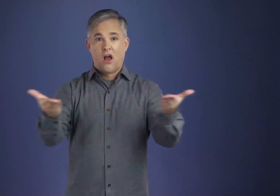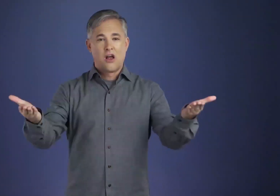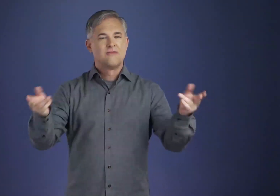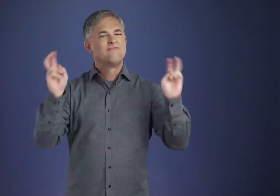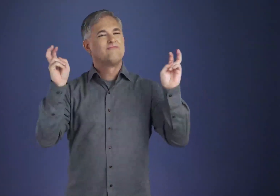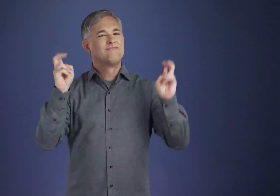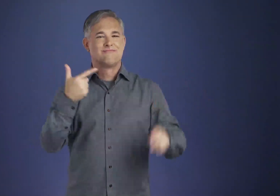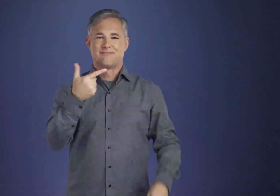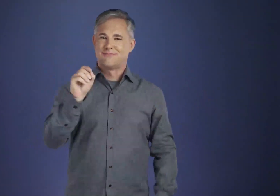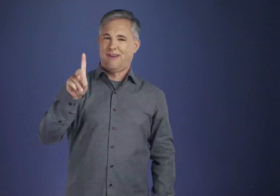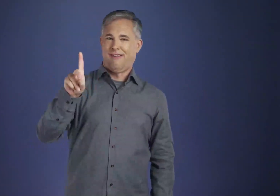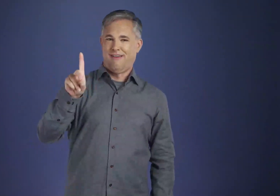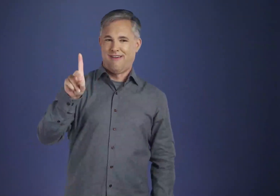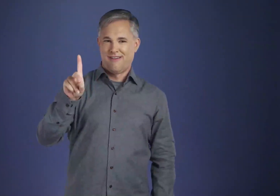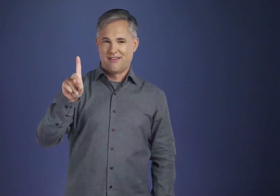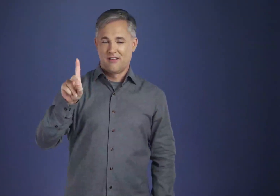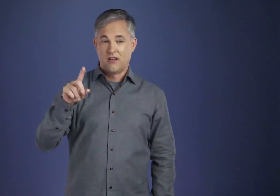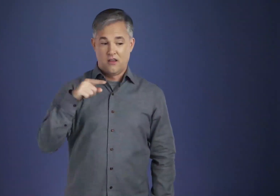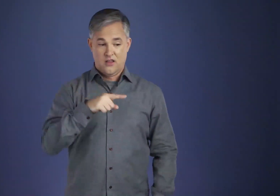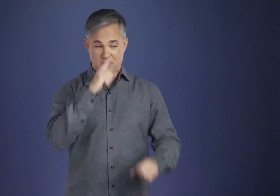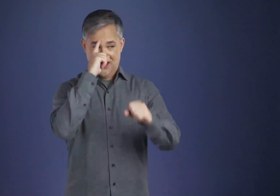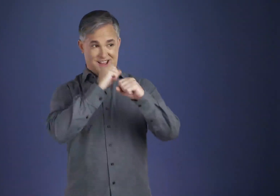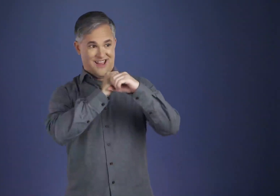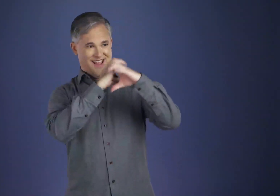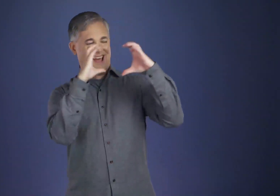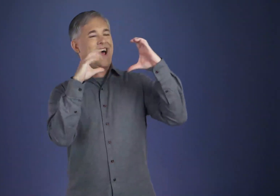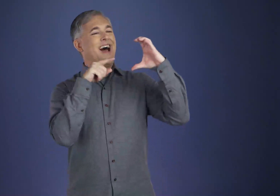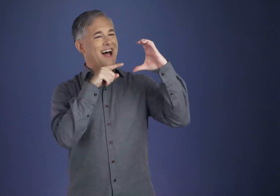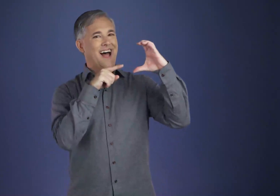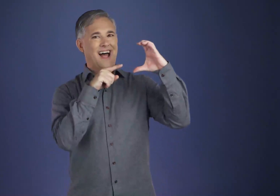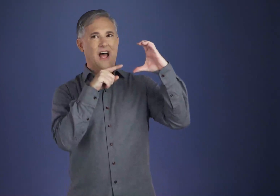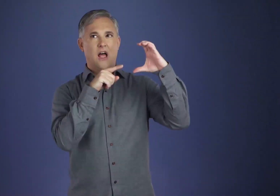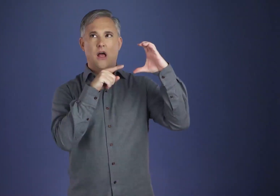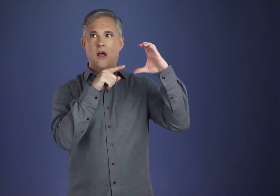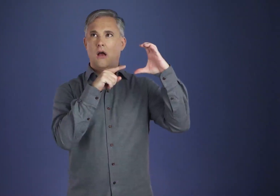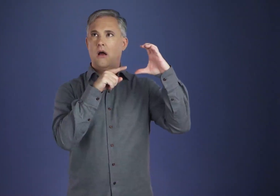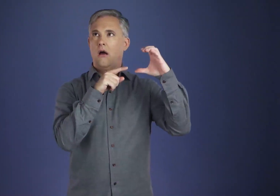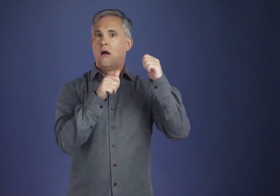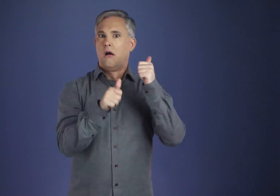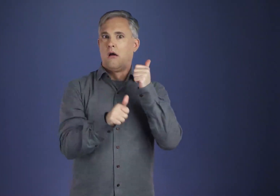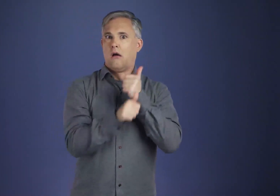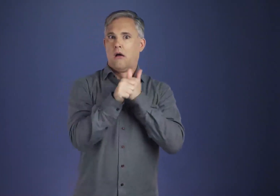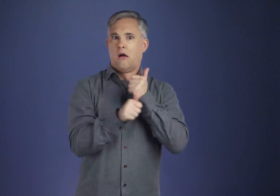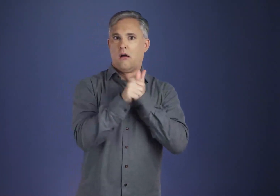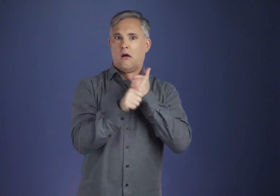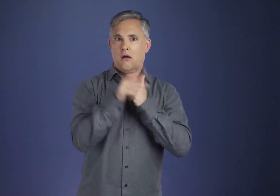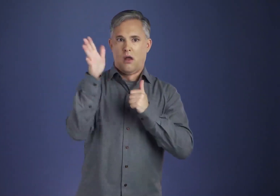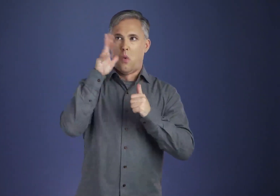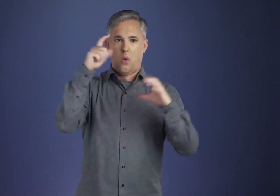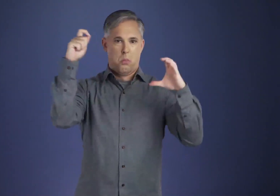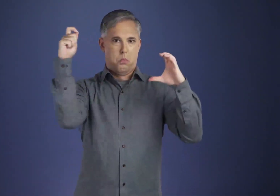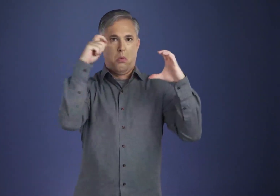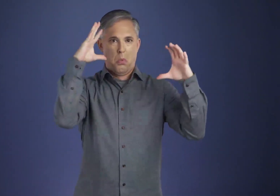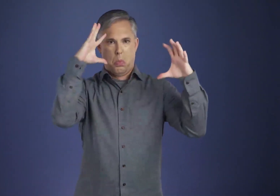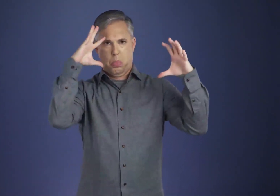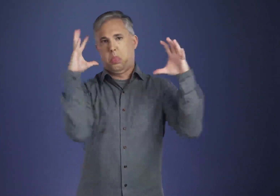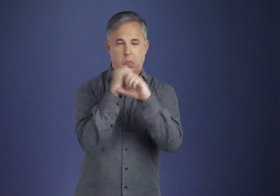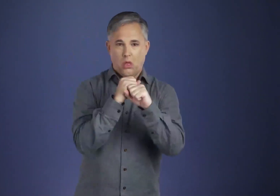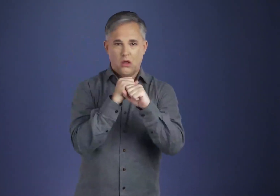man, risen so majestically from a single cell in the primordial ooze, is the spearhead of evolution